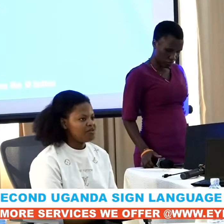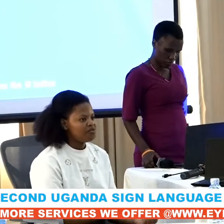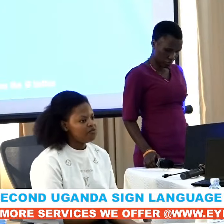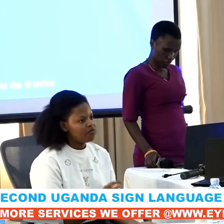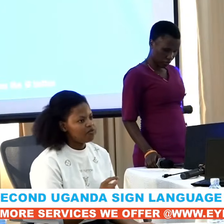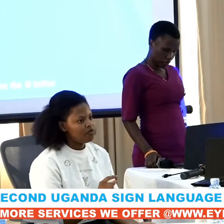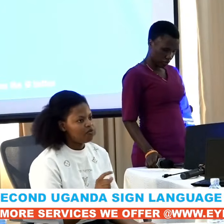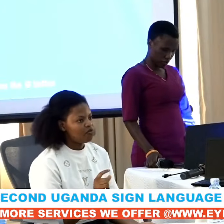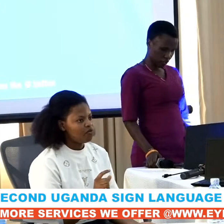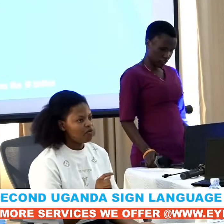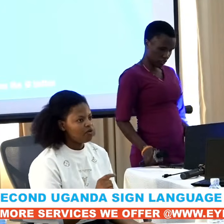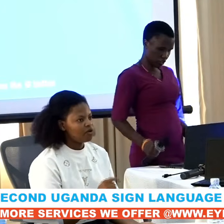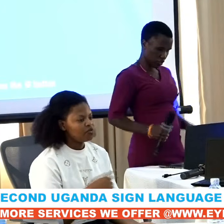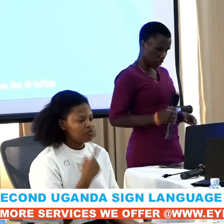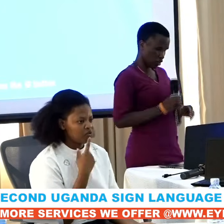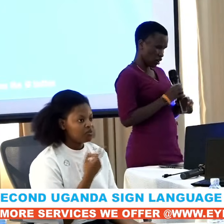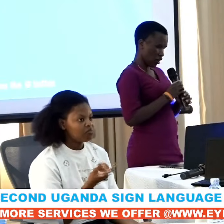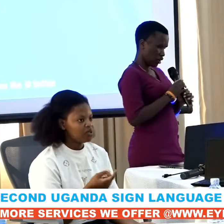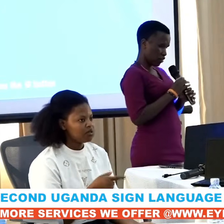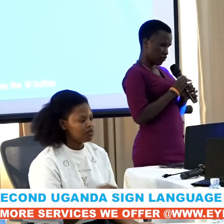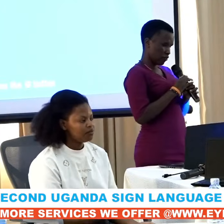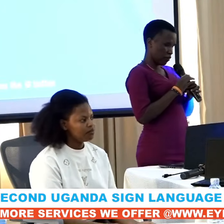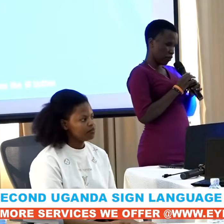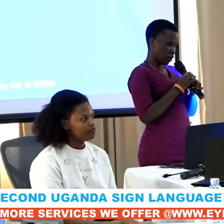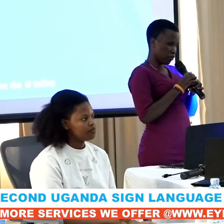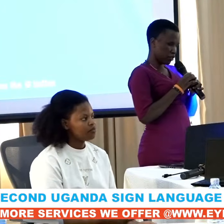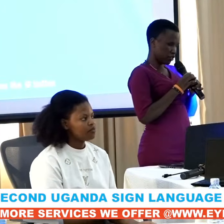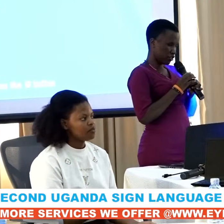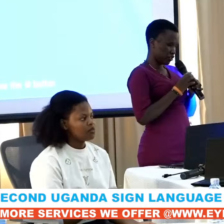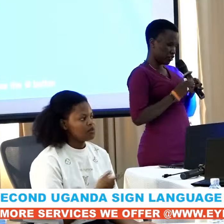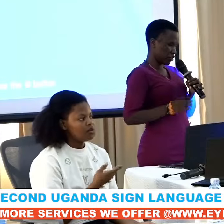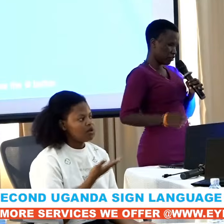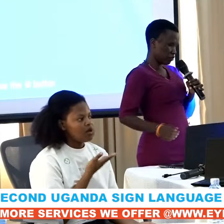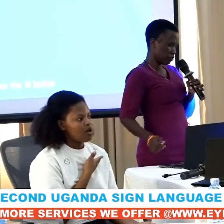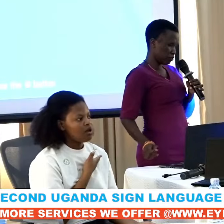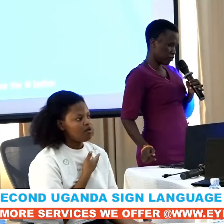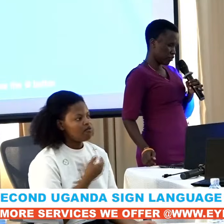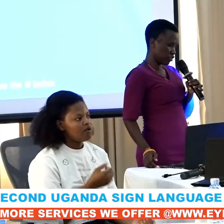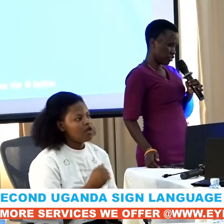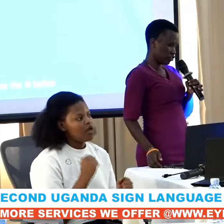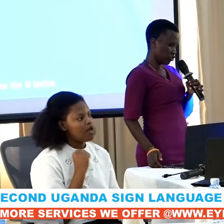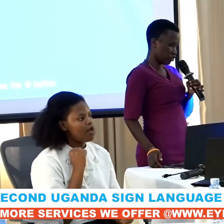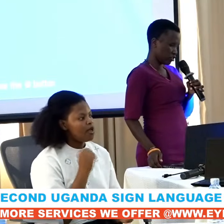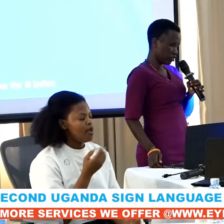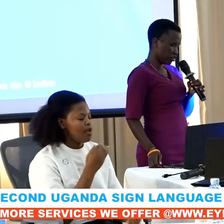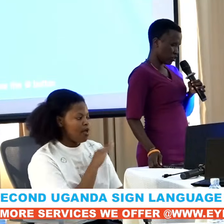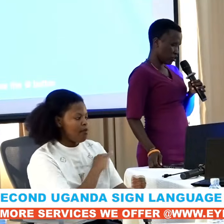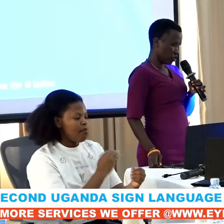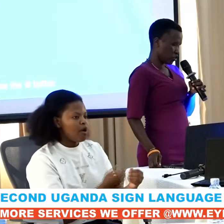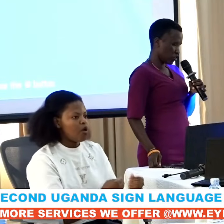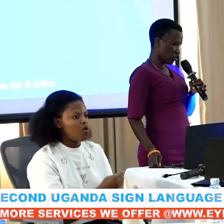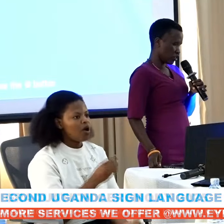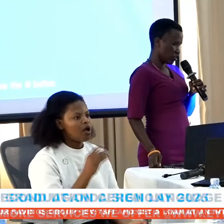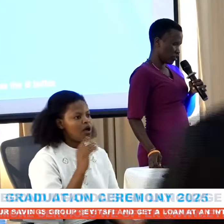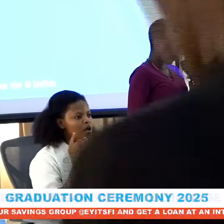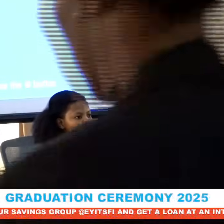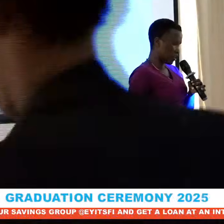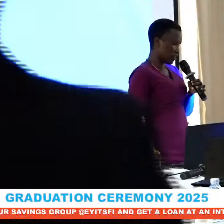Opening dash PowerPoint. I have a PowerPoint presentation